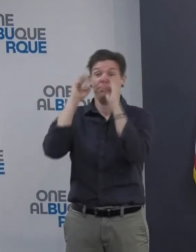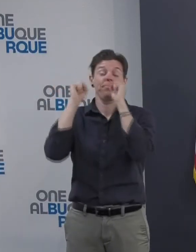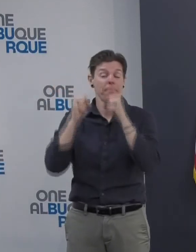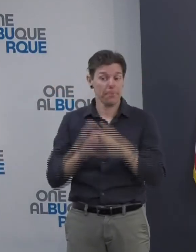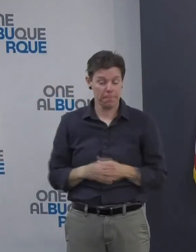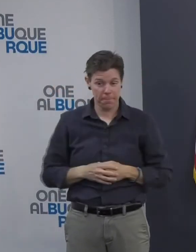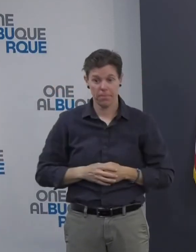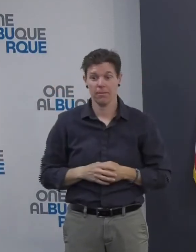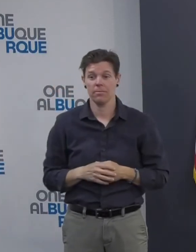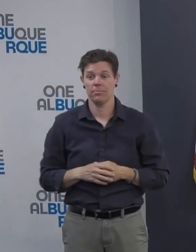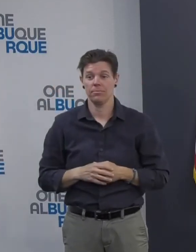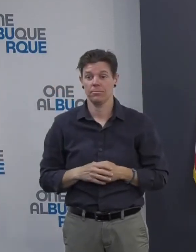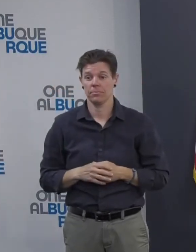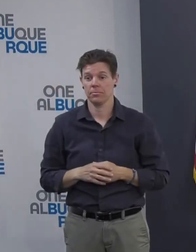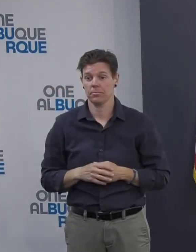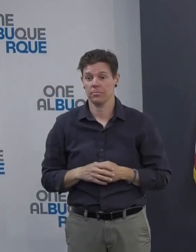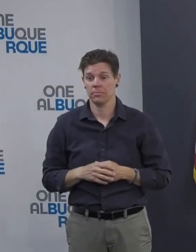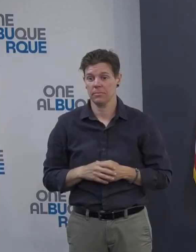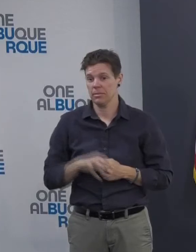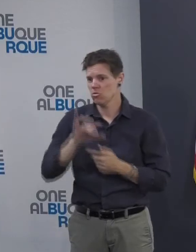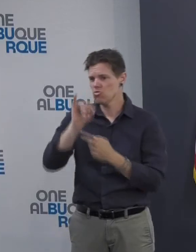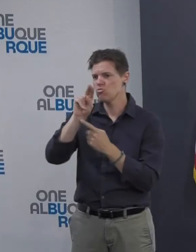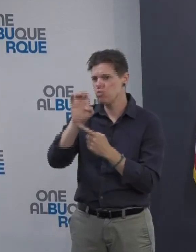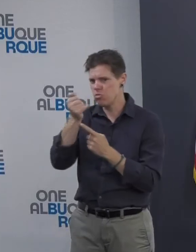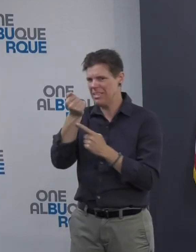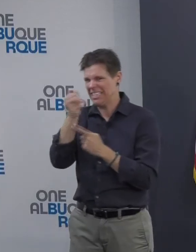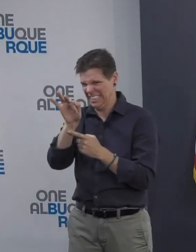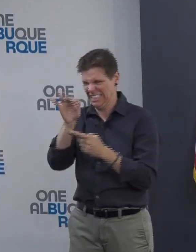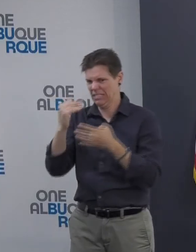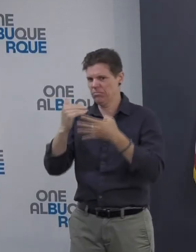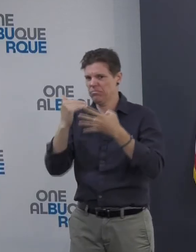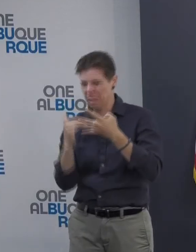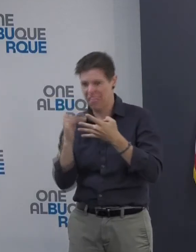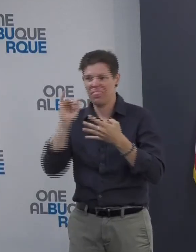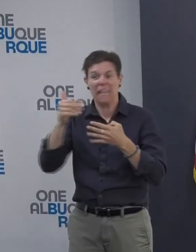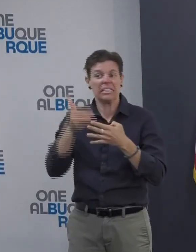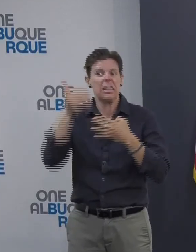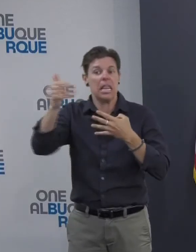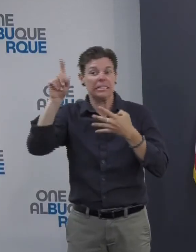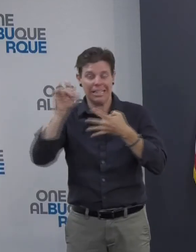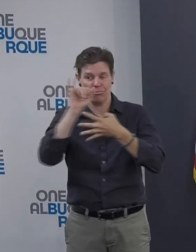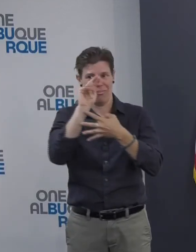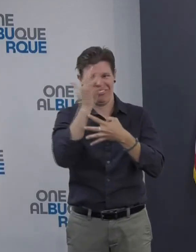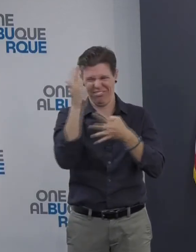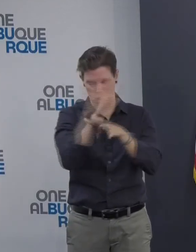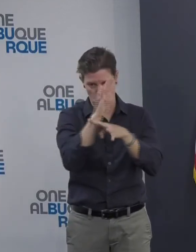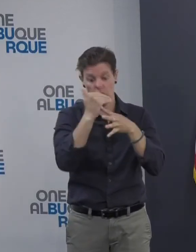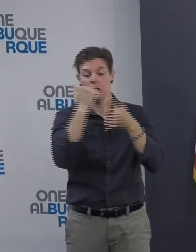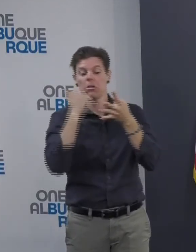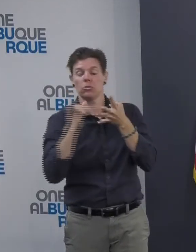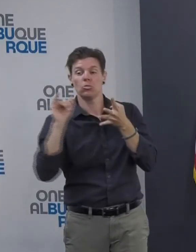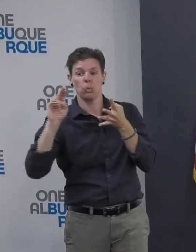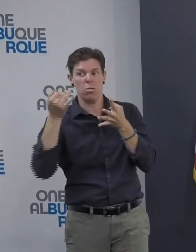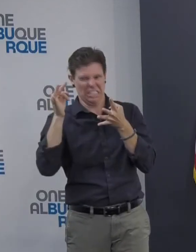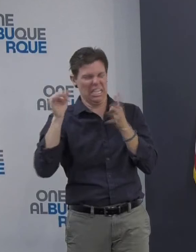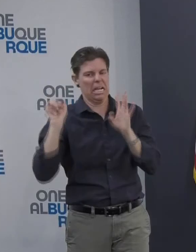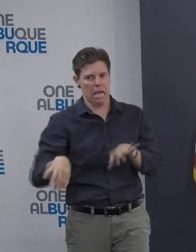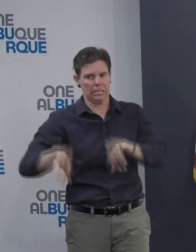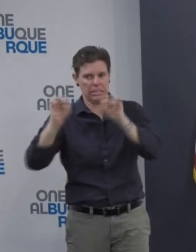On June 19th, which is our next testing weekend after that, as of this morning, we have